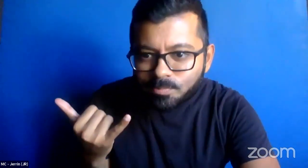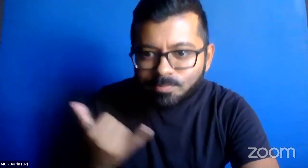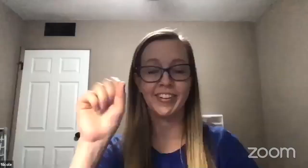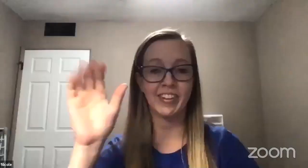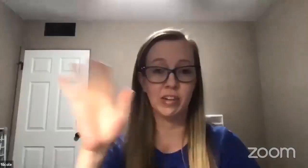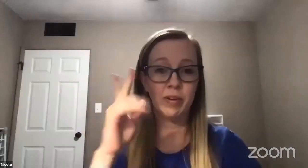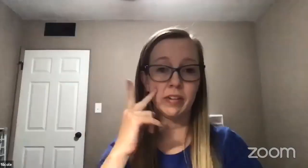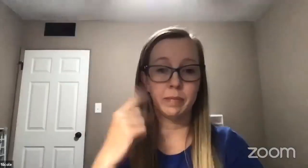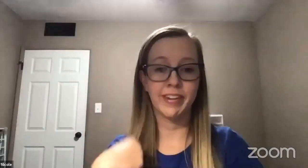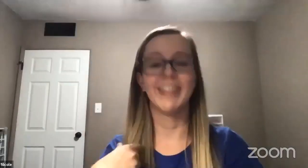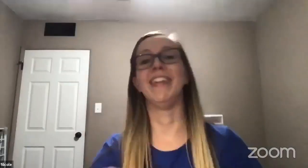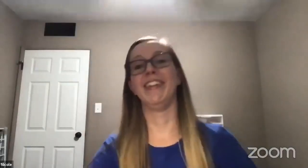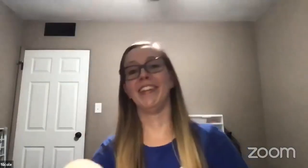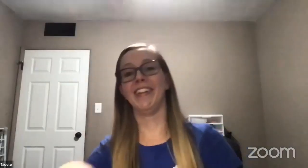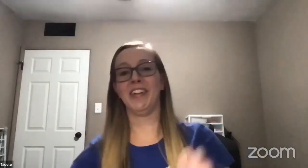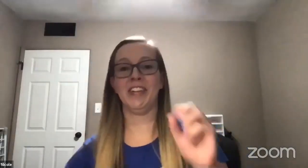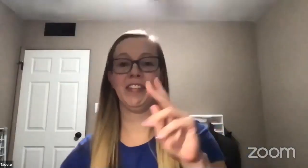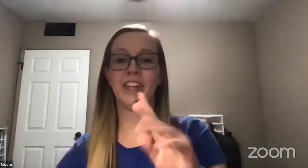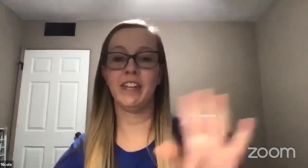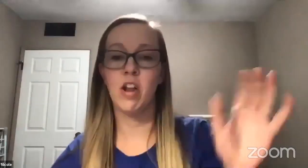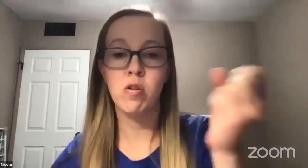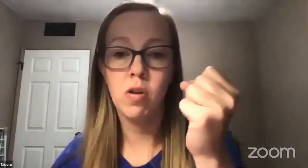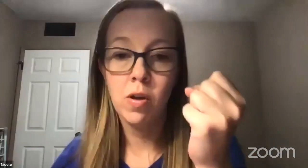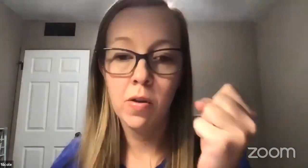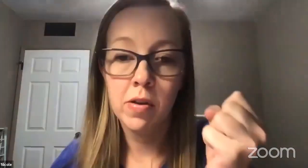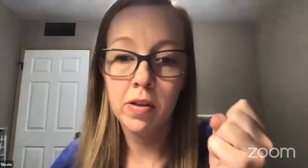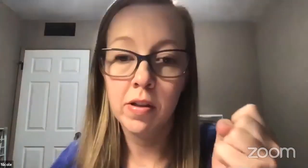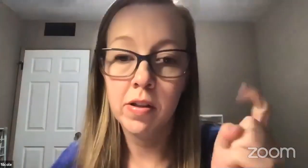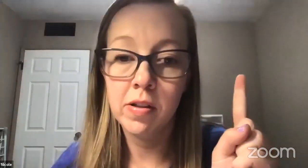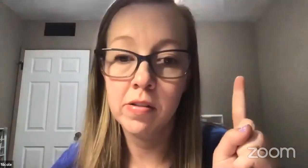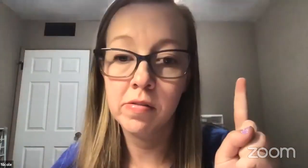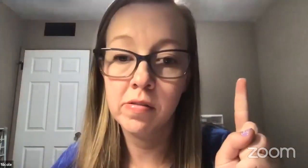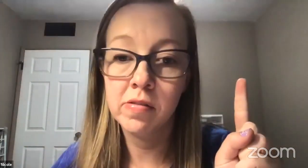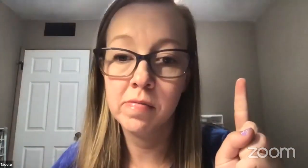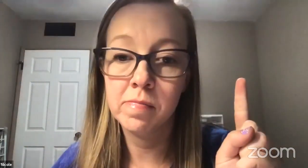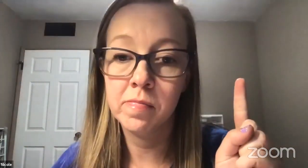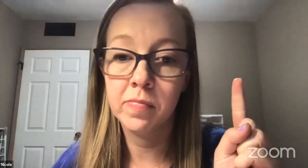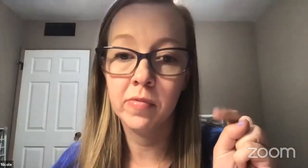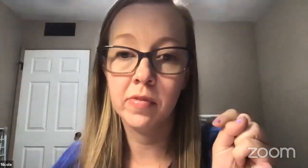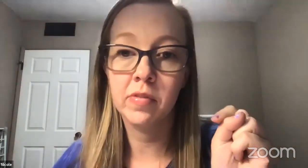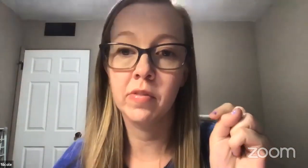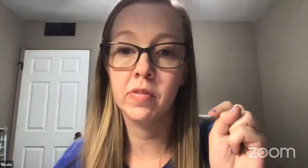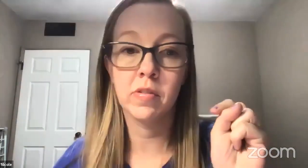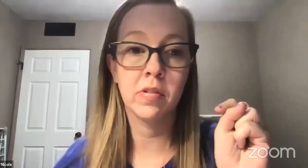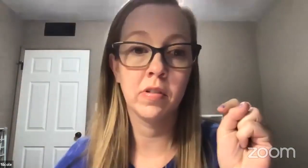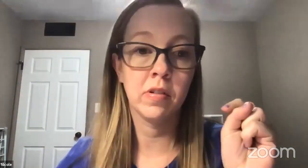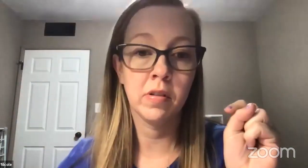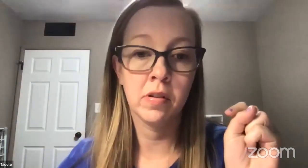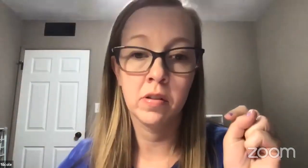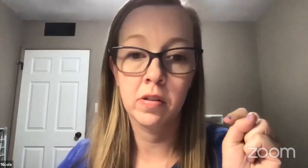Give me just a moment and I'll spotlight you. Okay, this is Nicole. Now you can see me. 1 second. Now I have a pop-up.